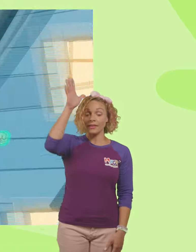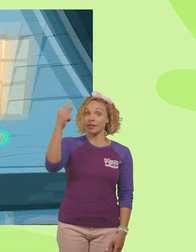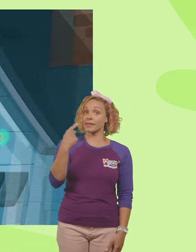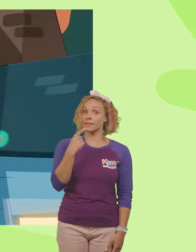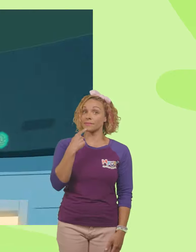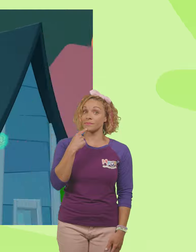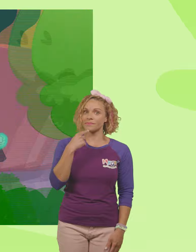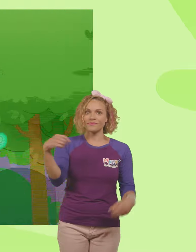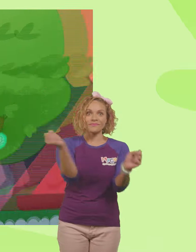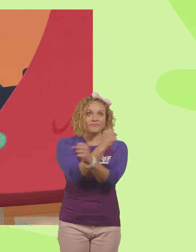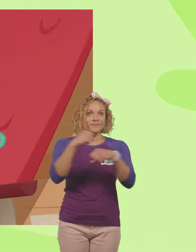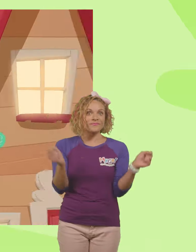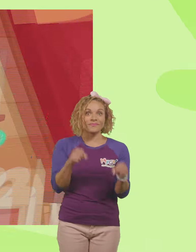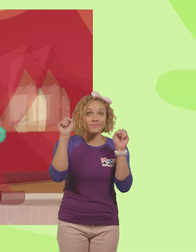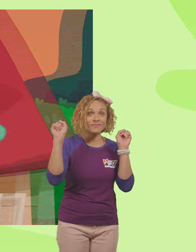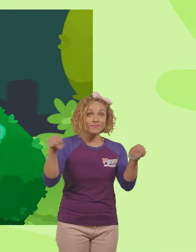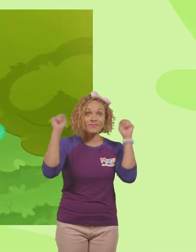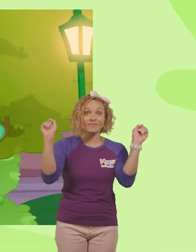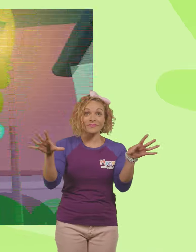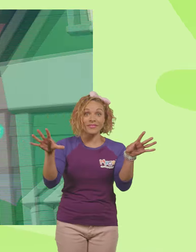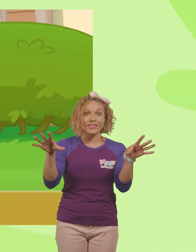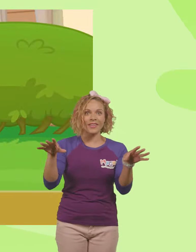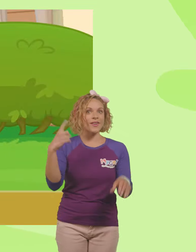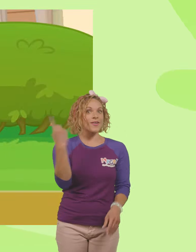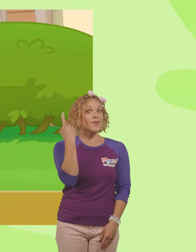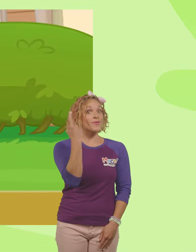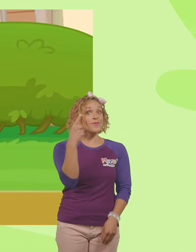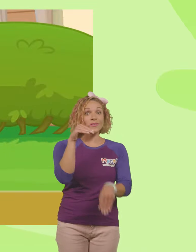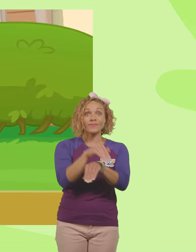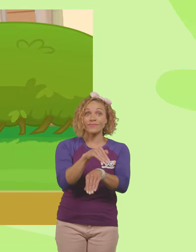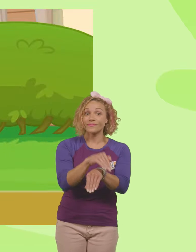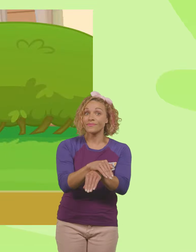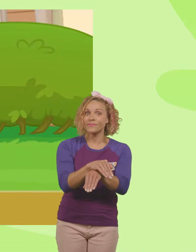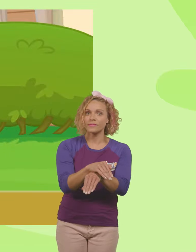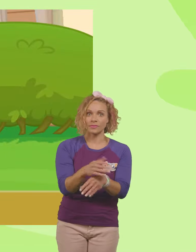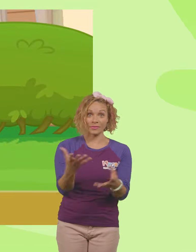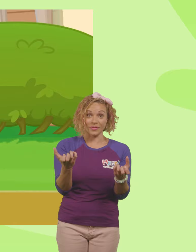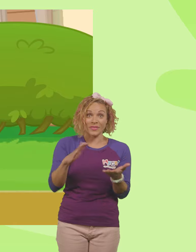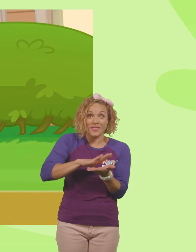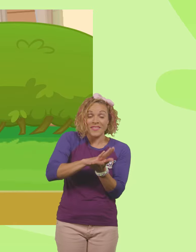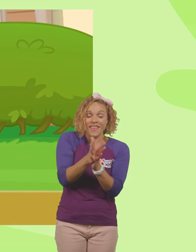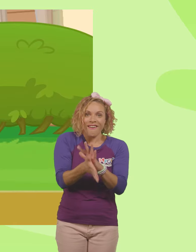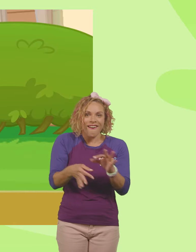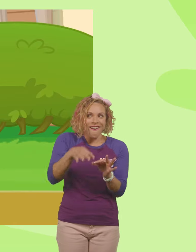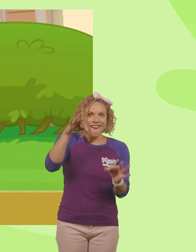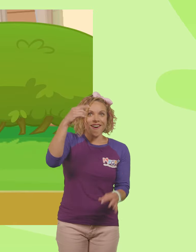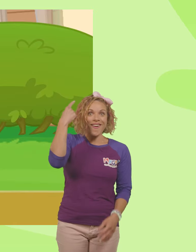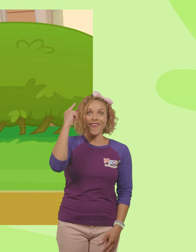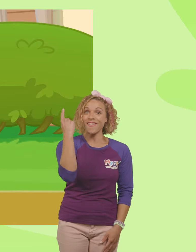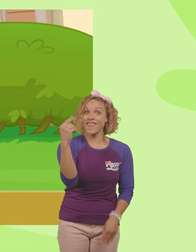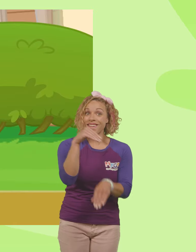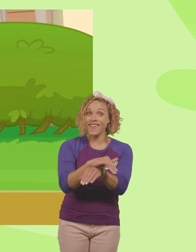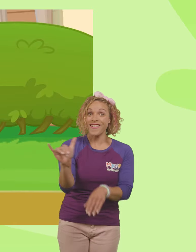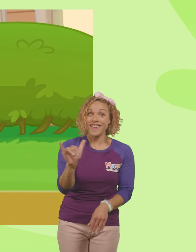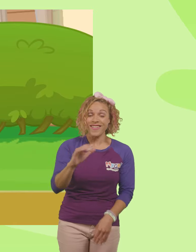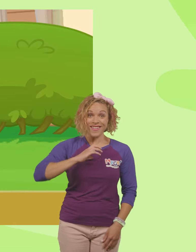Daddy said Spookler's magic will only last one night. Do you want to be a ghost for one